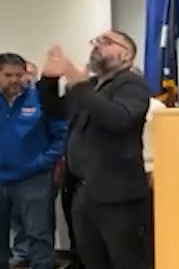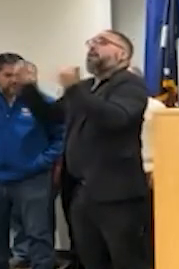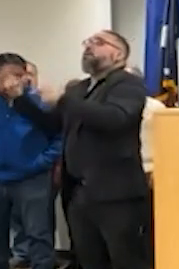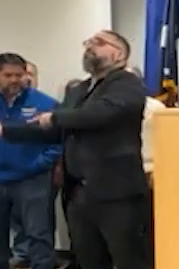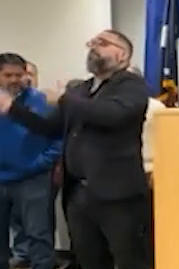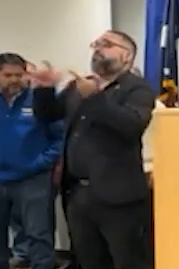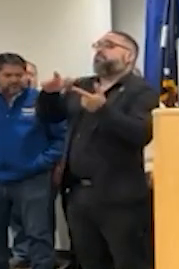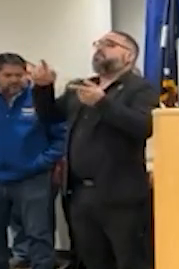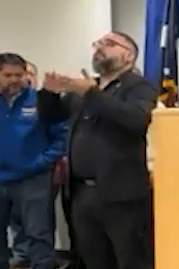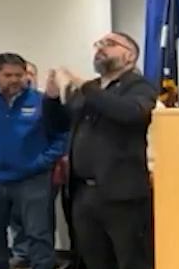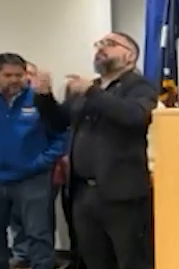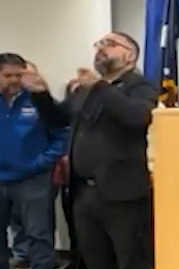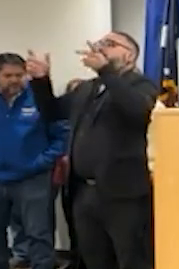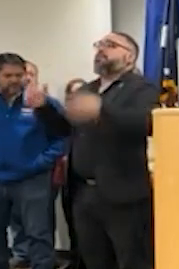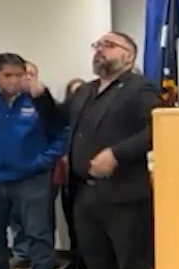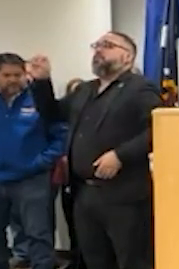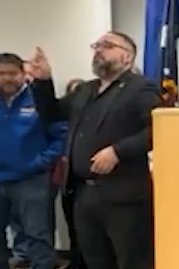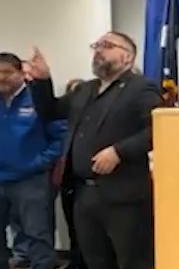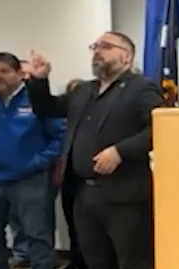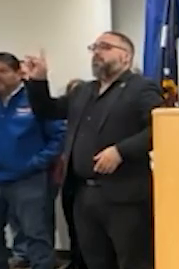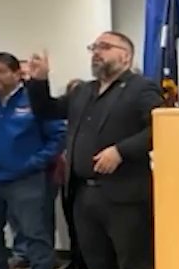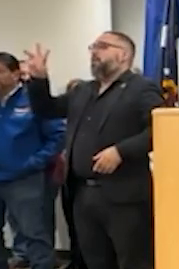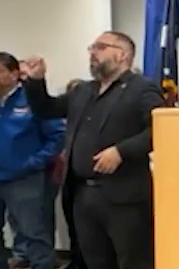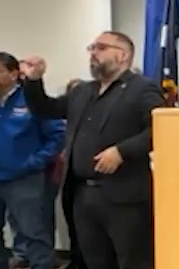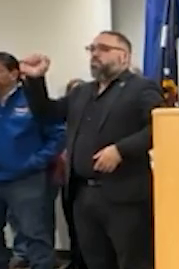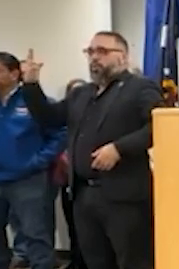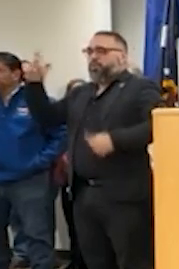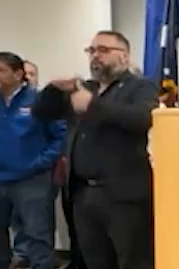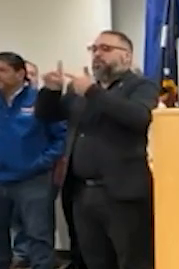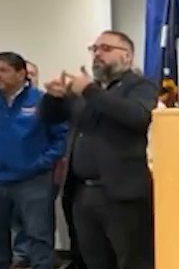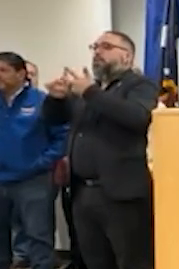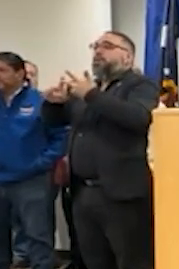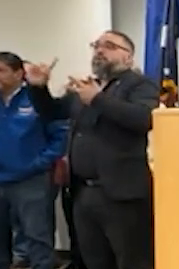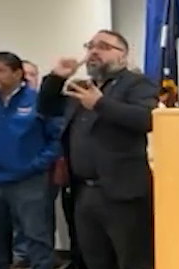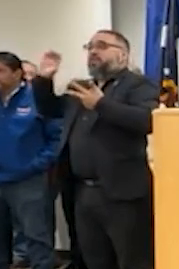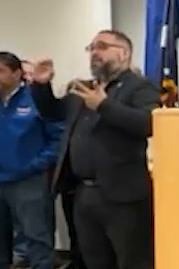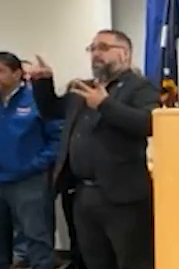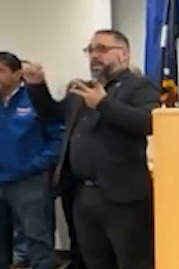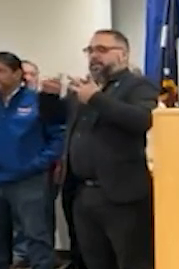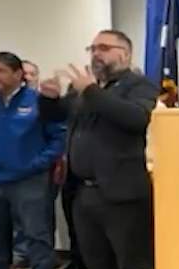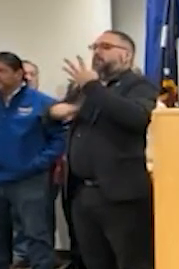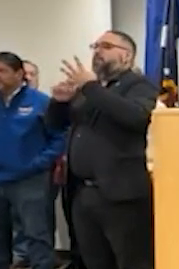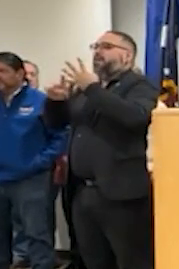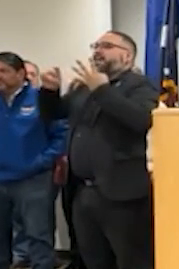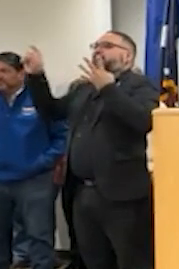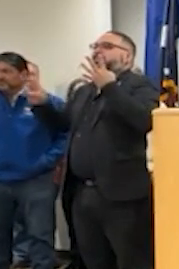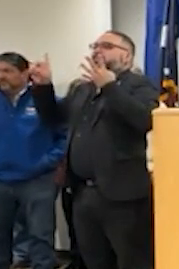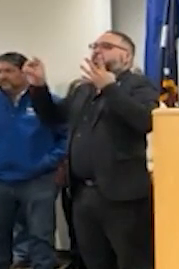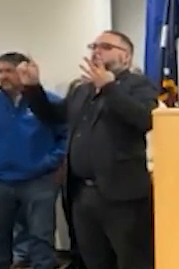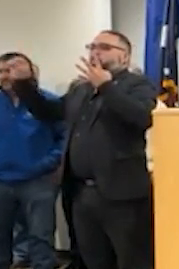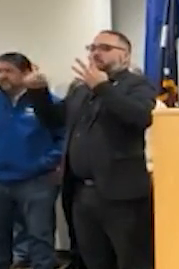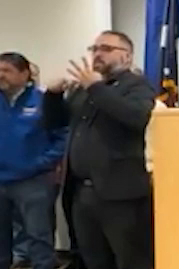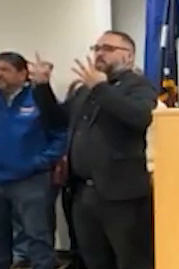here to City Manager Eric Walsh. You'll hear from our utility, and then you also hear from TxDOT about the specific steps that they are